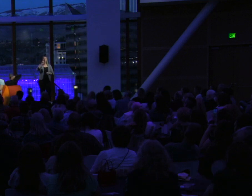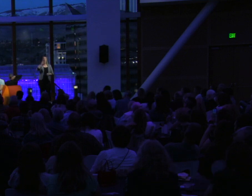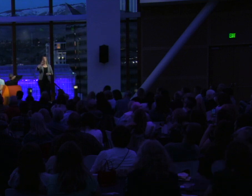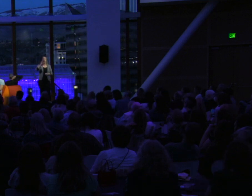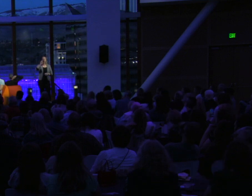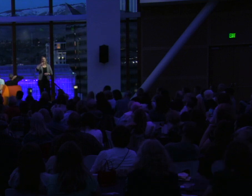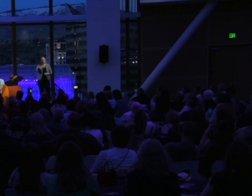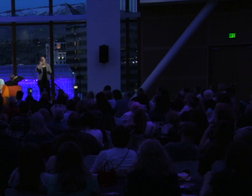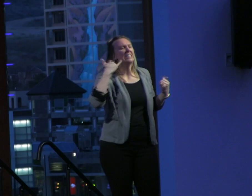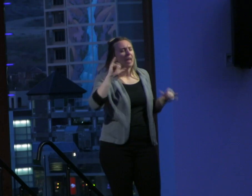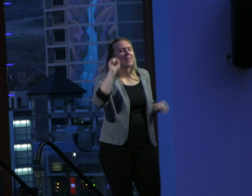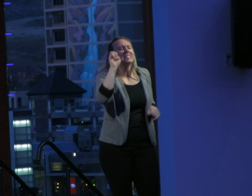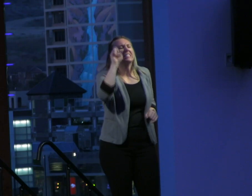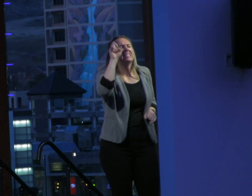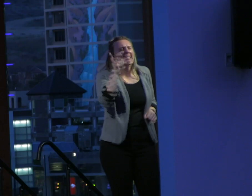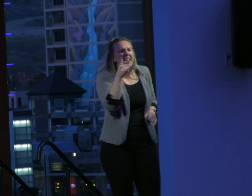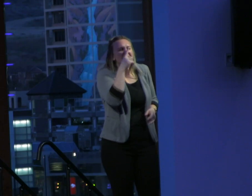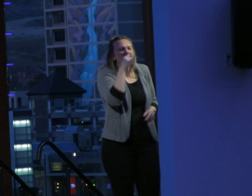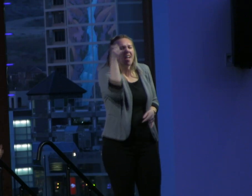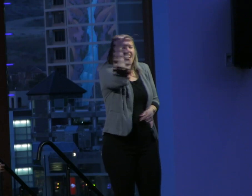as shit.